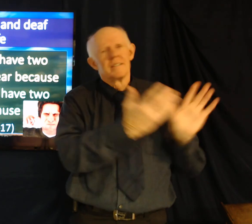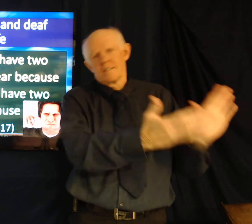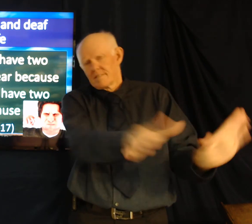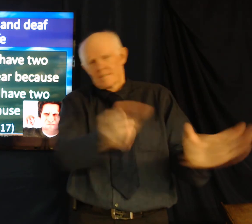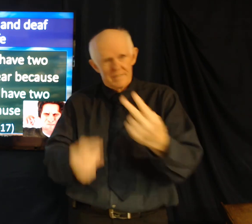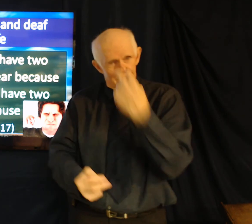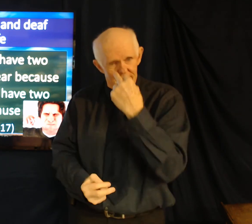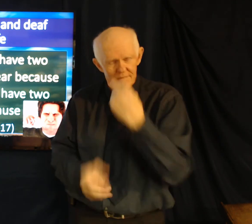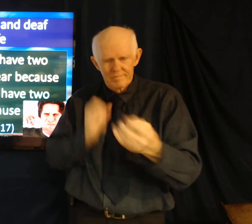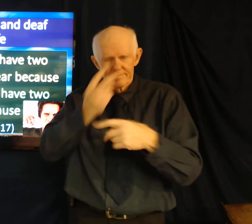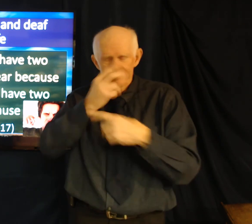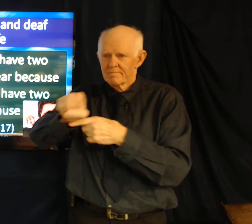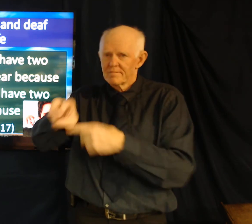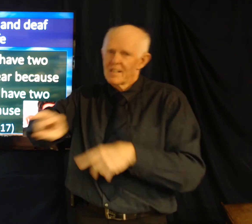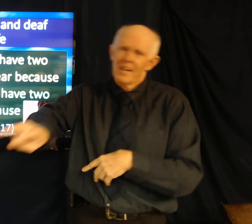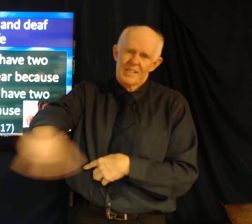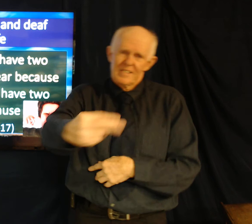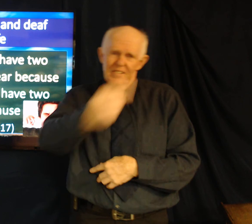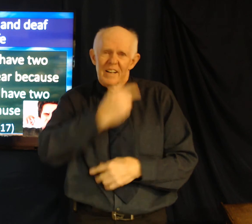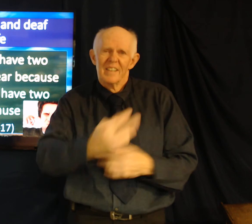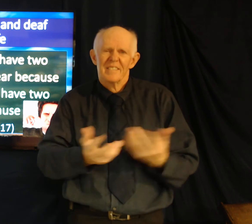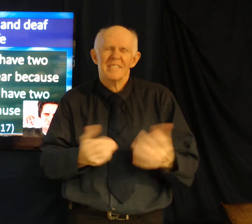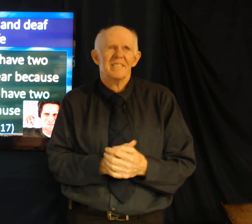and mom might say look at me